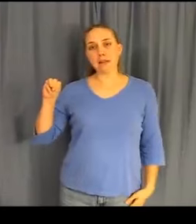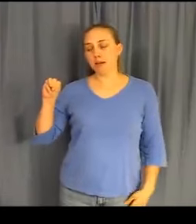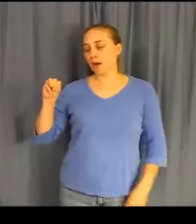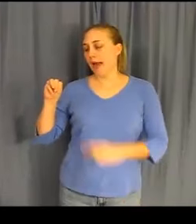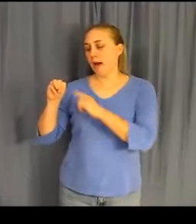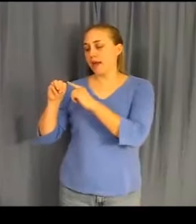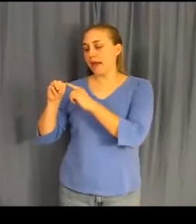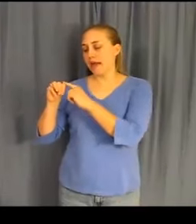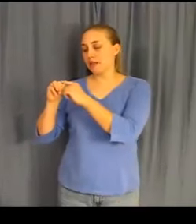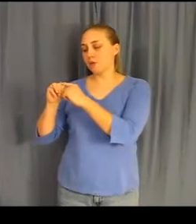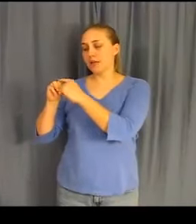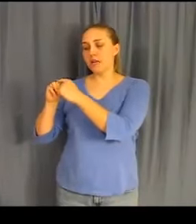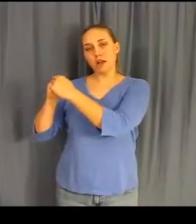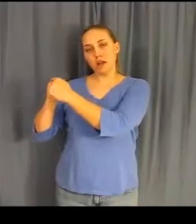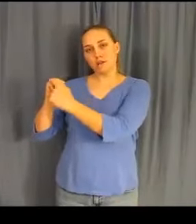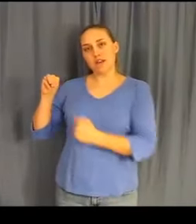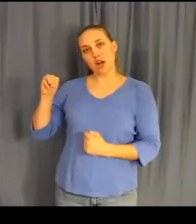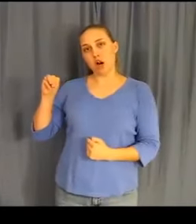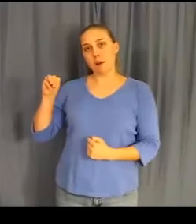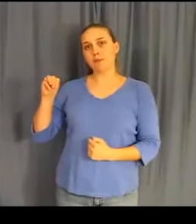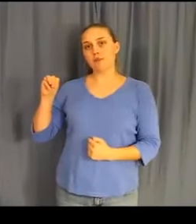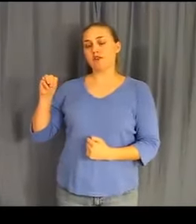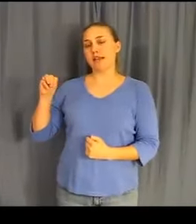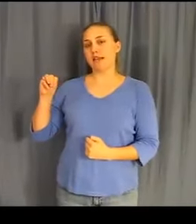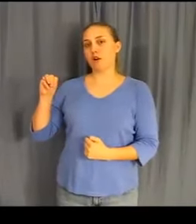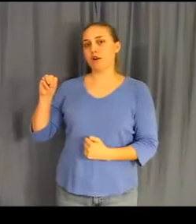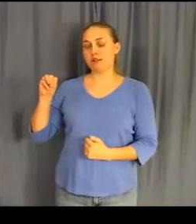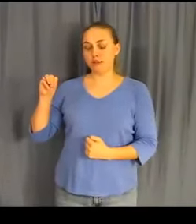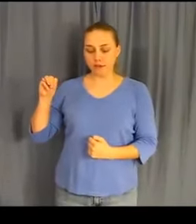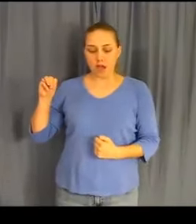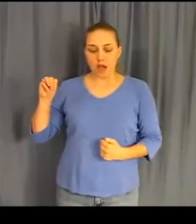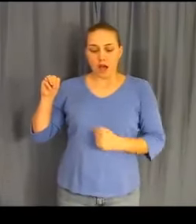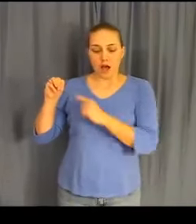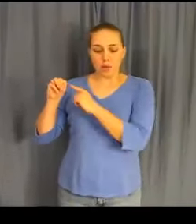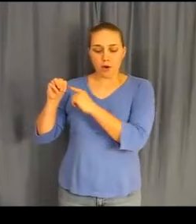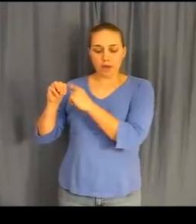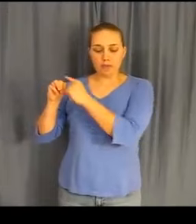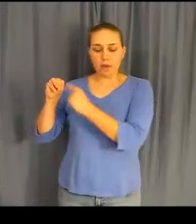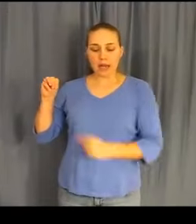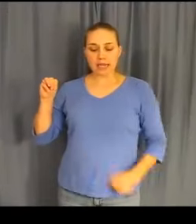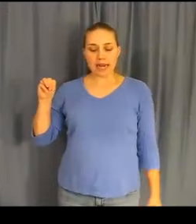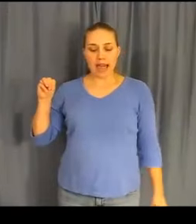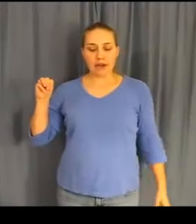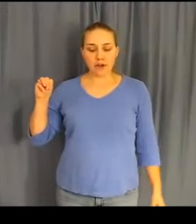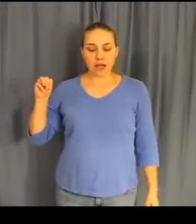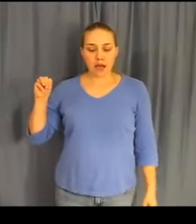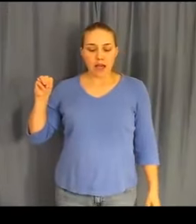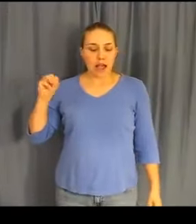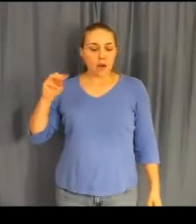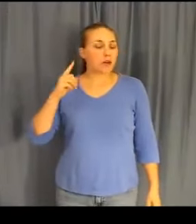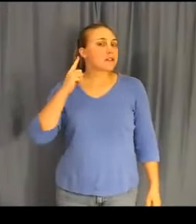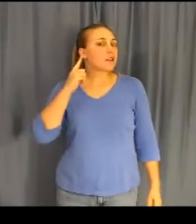letter M, it has 3 finger humps just like in cursive. Early Mali in Africa, and we're going to touch